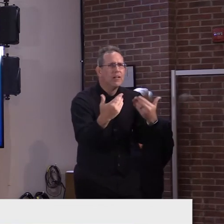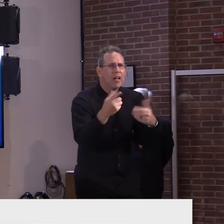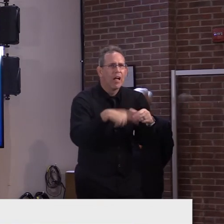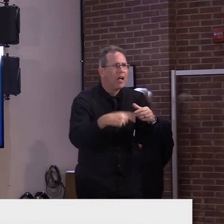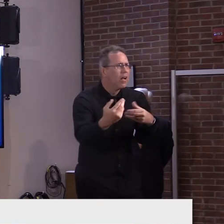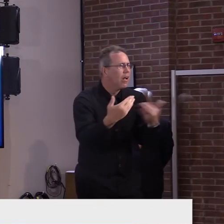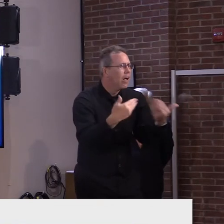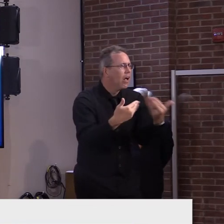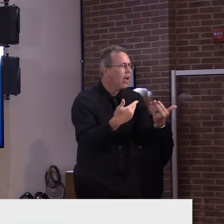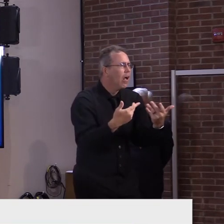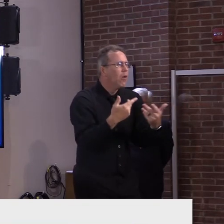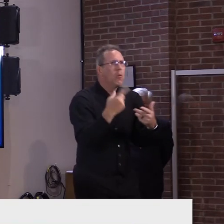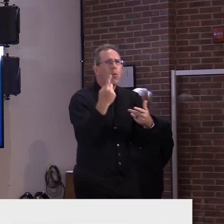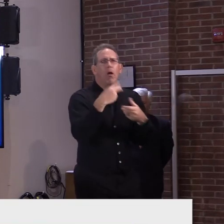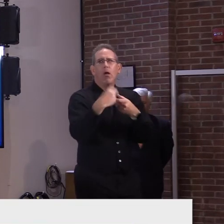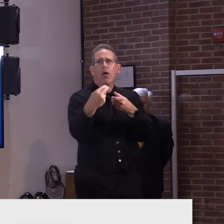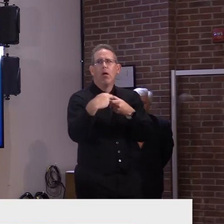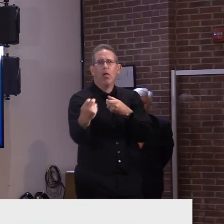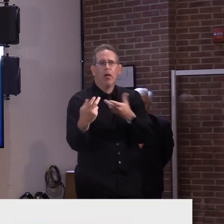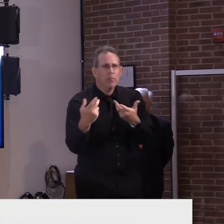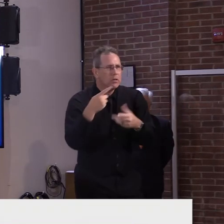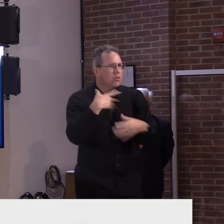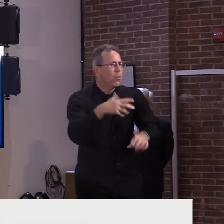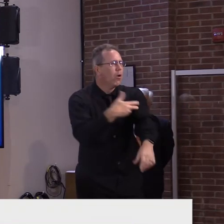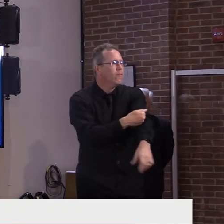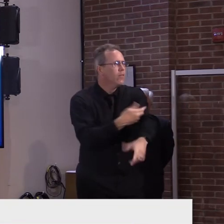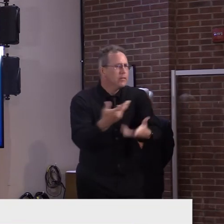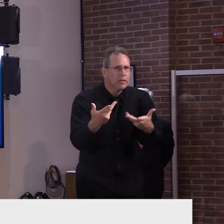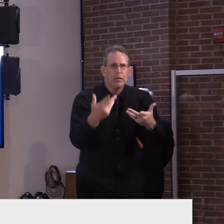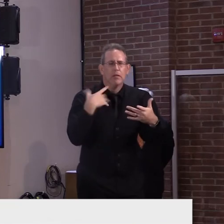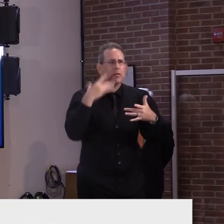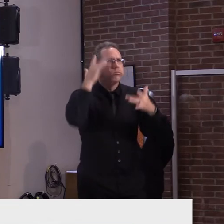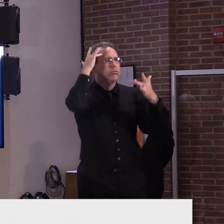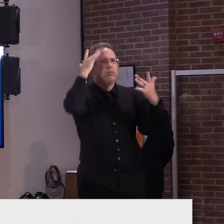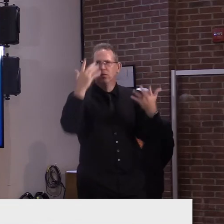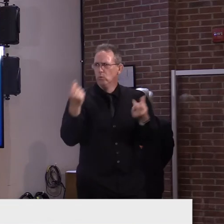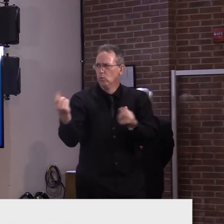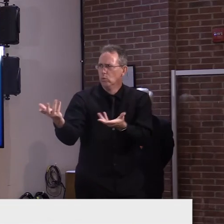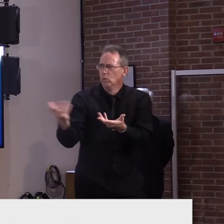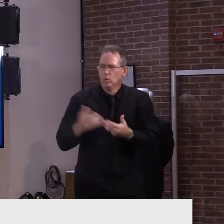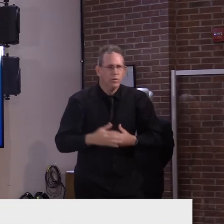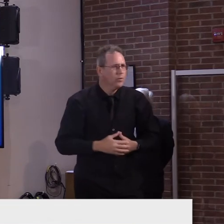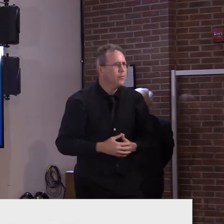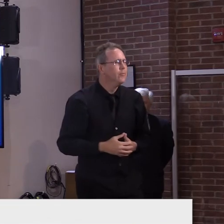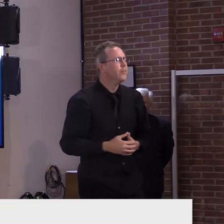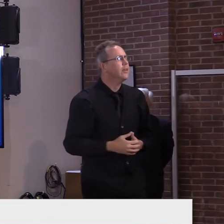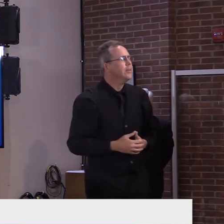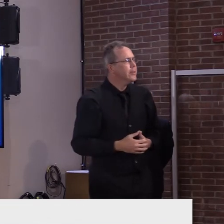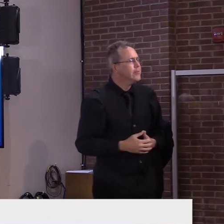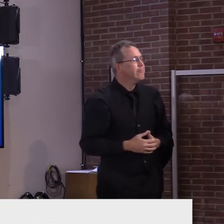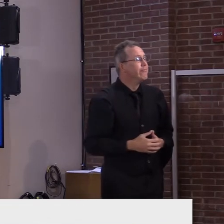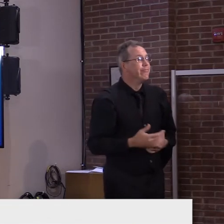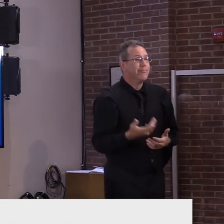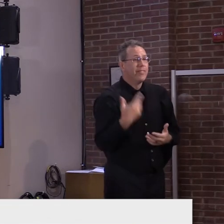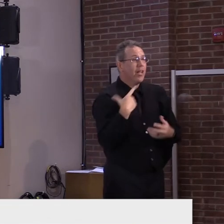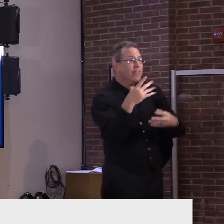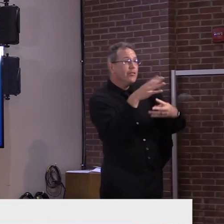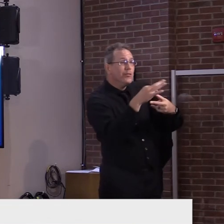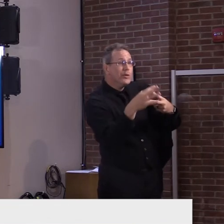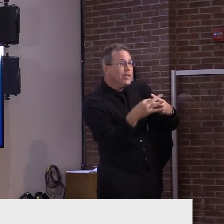even just a couple of employees because they don't want to get vaccinated. Well, maybe they should just give them some choices, maybe some incentives as